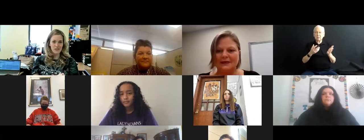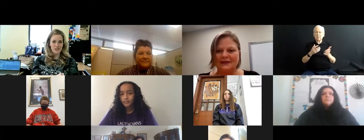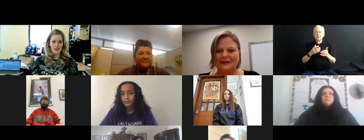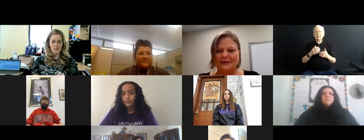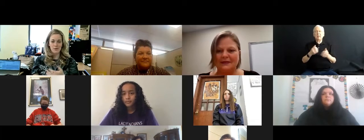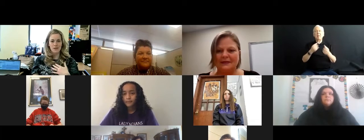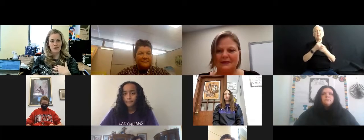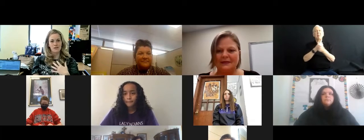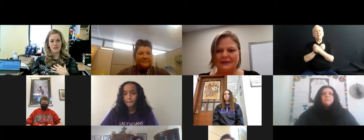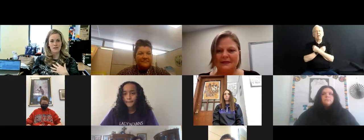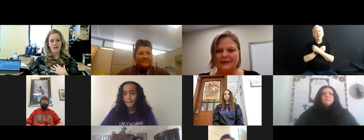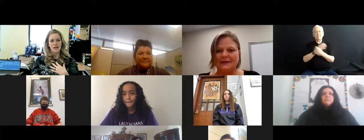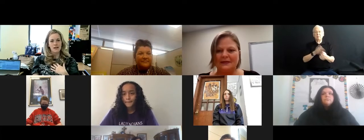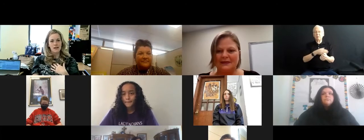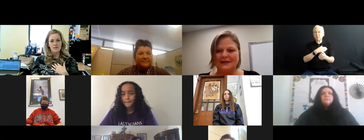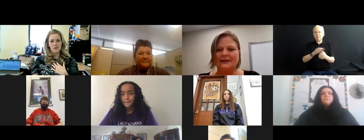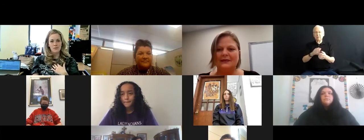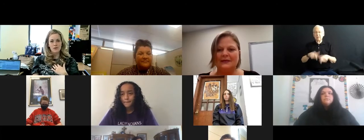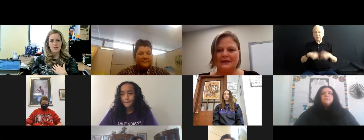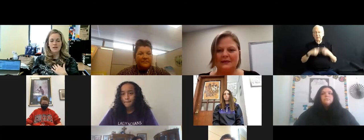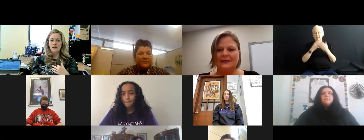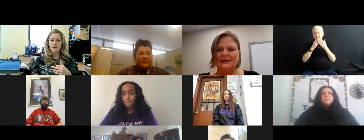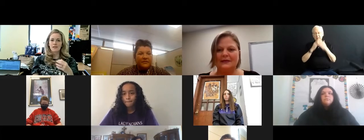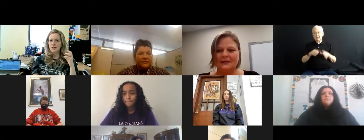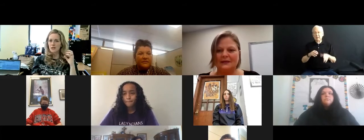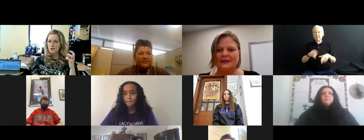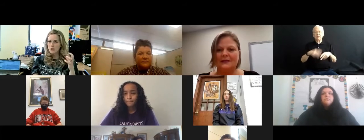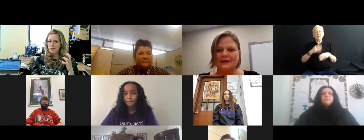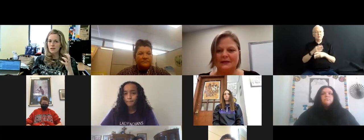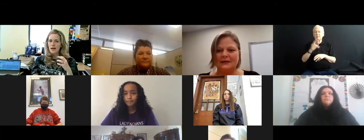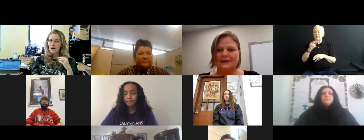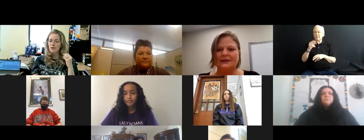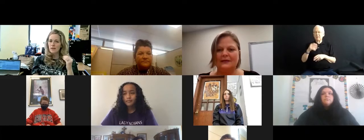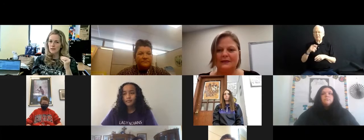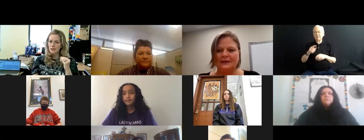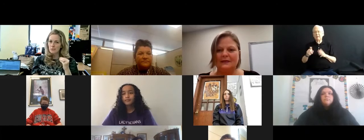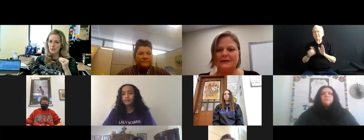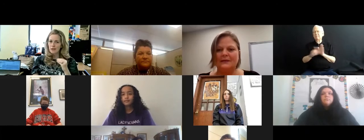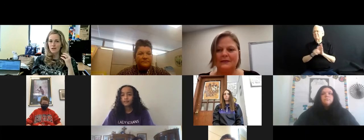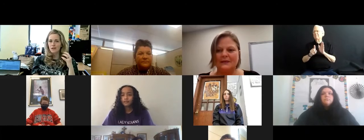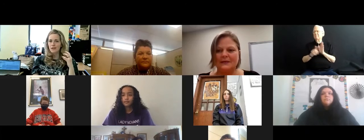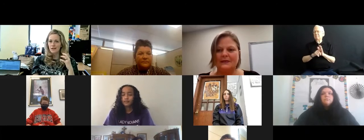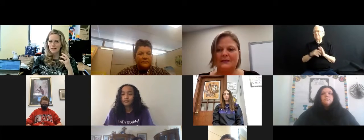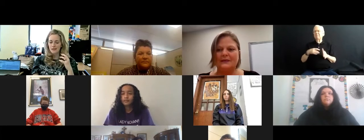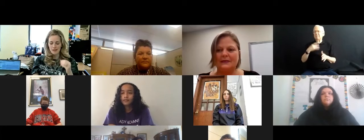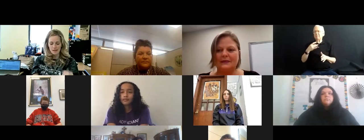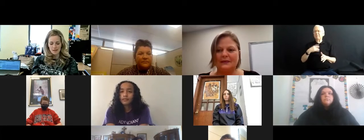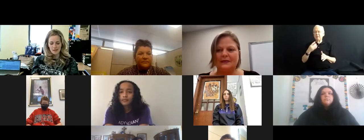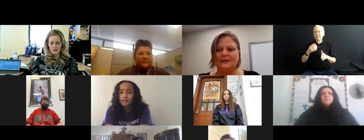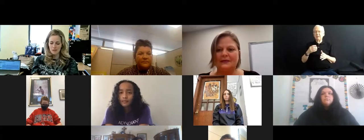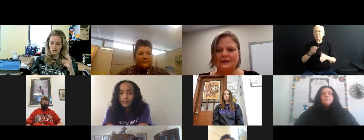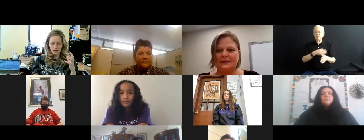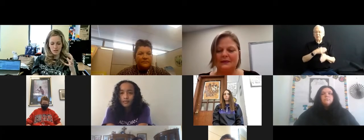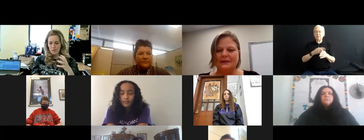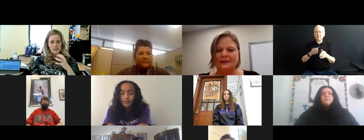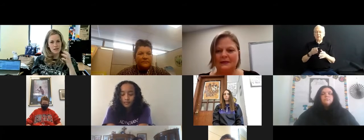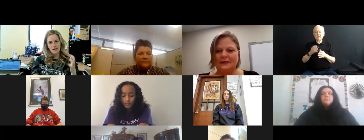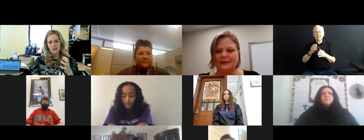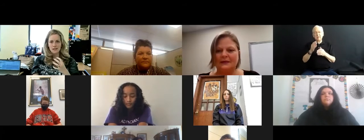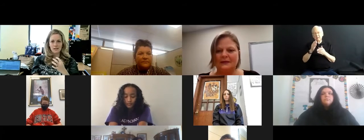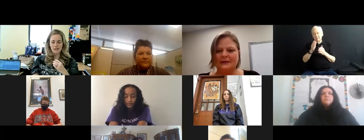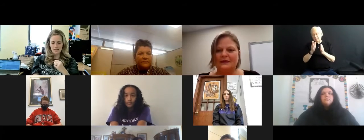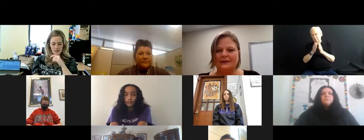don't live in a silent world. They love to like feel the music and like turn it up really loud. If they have a little bit of hearing, they can like to turn it up